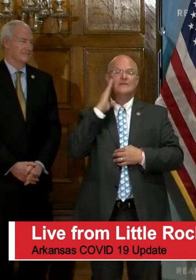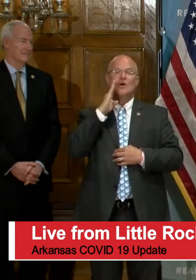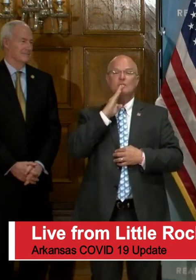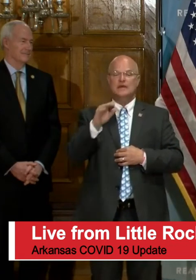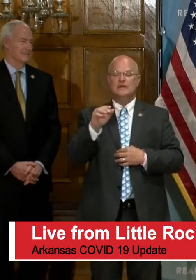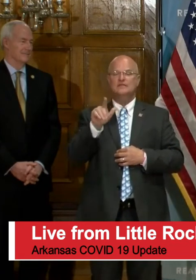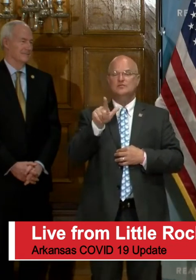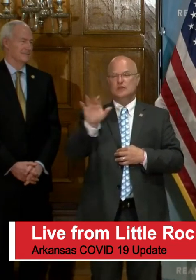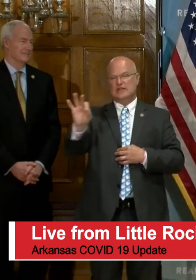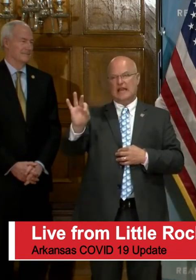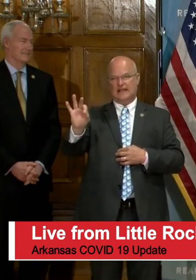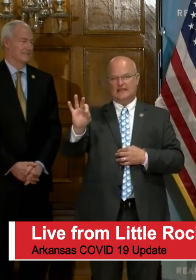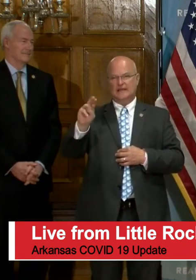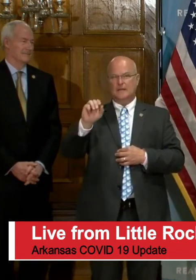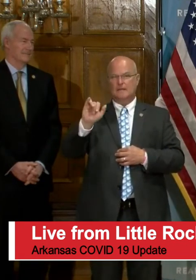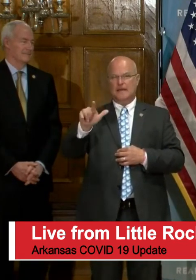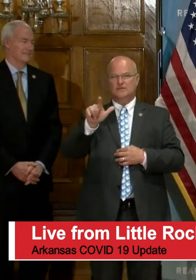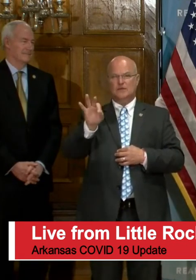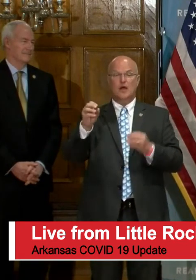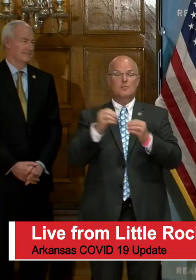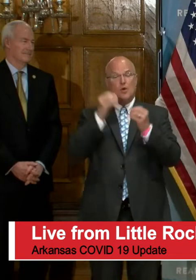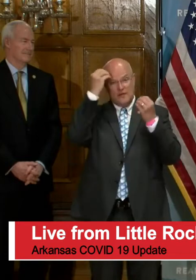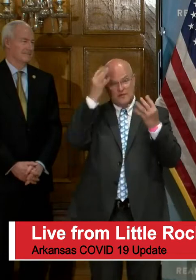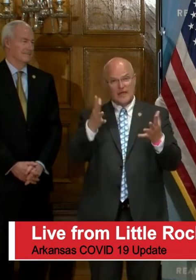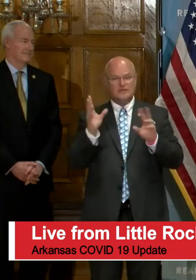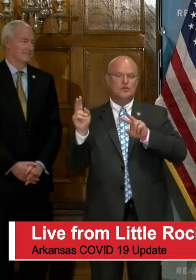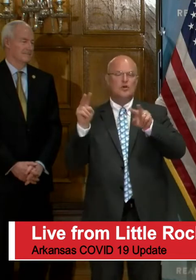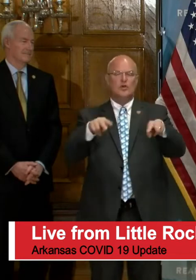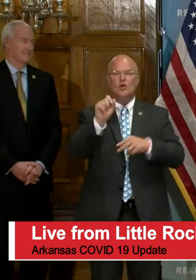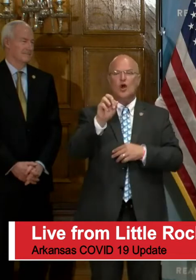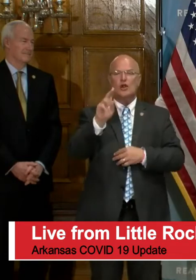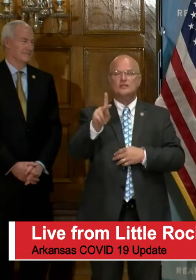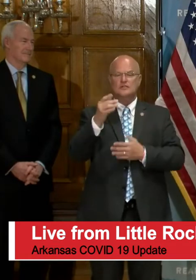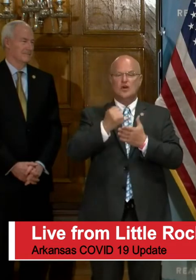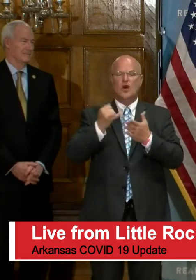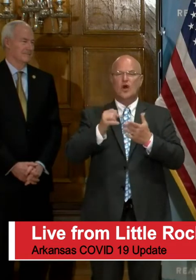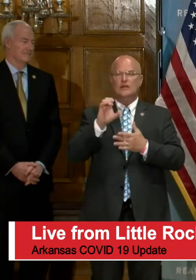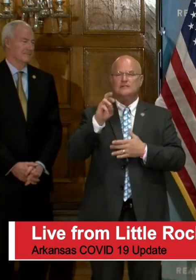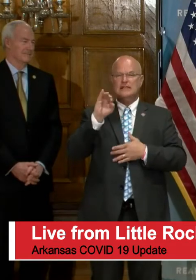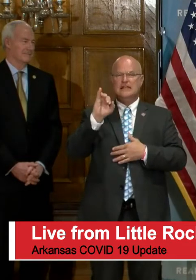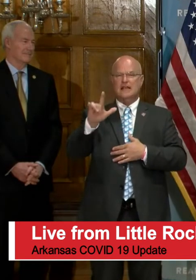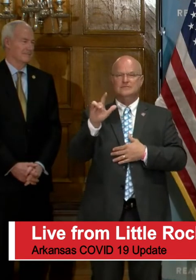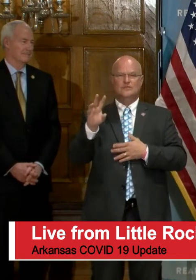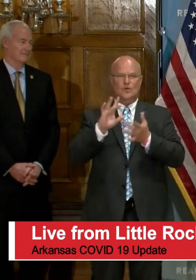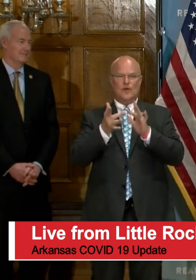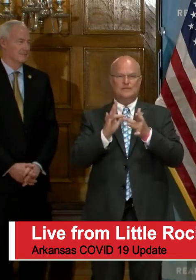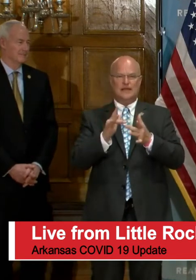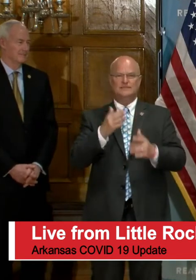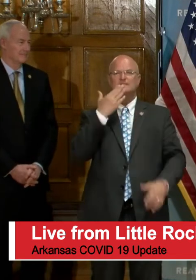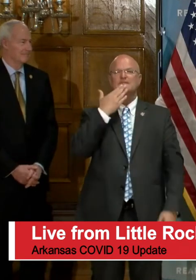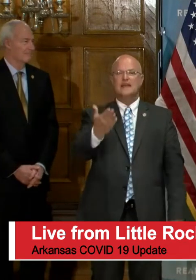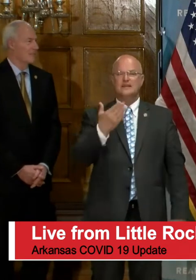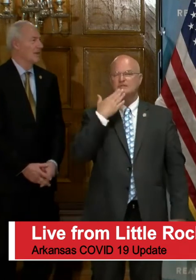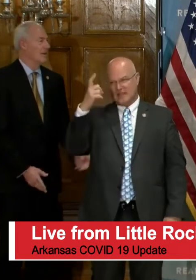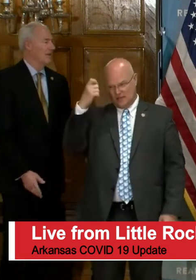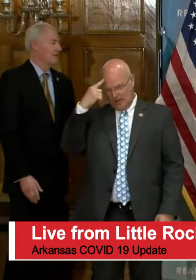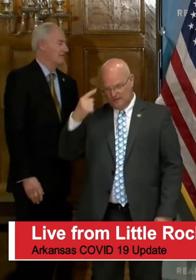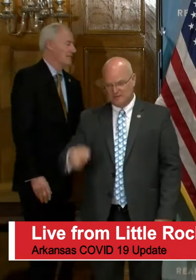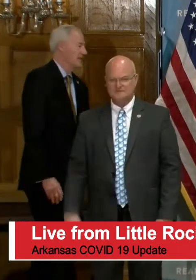the 29th. So for more information, I encourage you to go to the Arkansas Arts Council website. Thank you. Thank you,